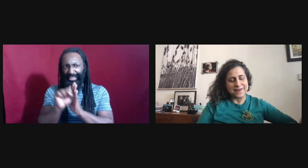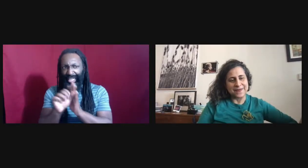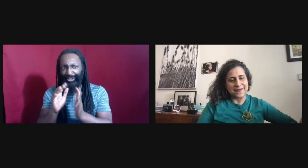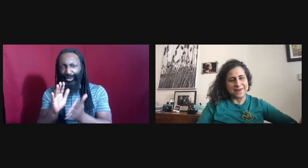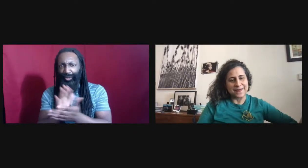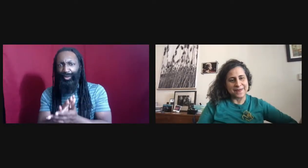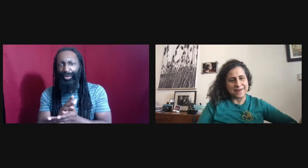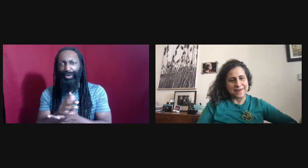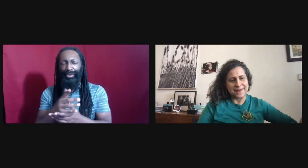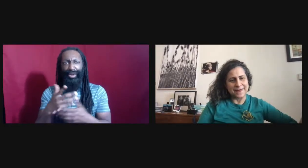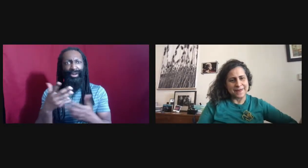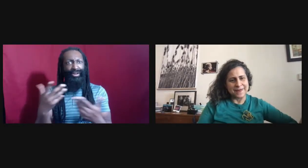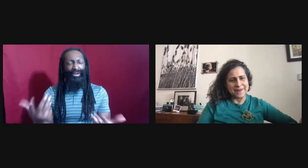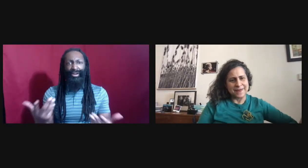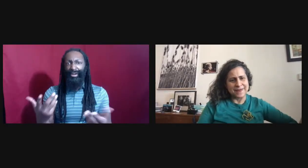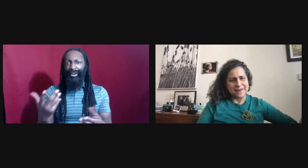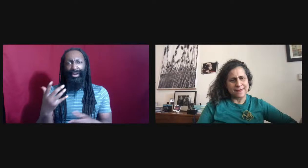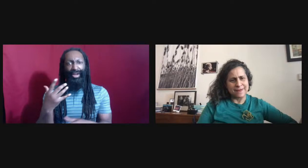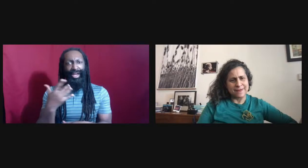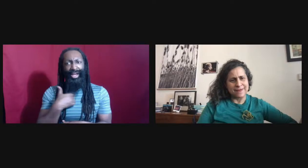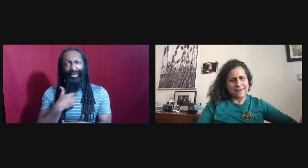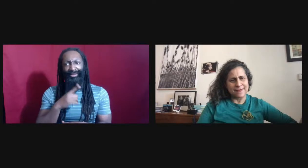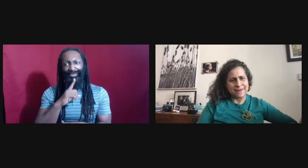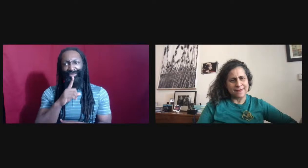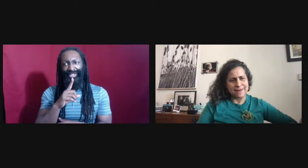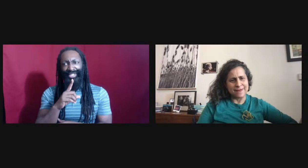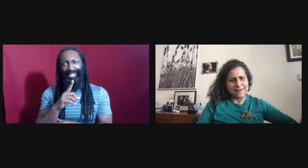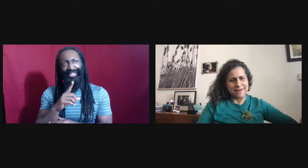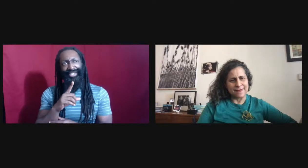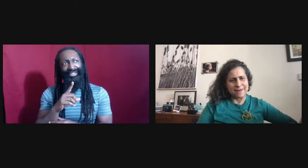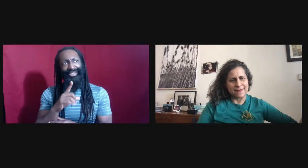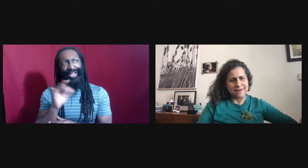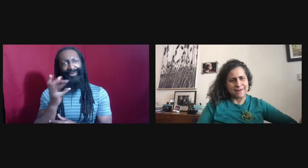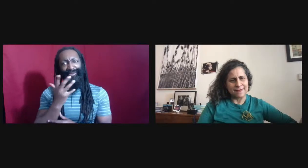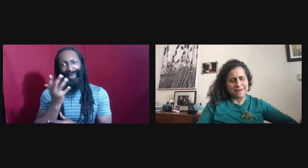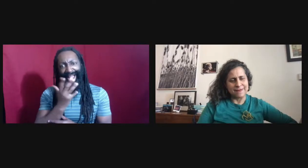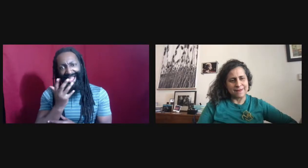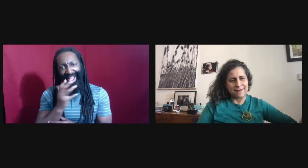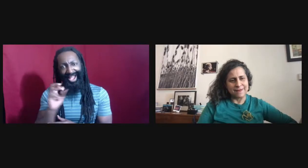You know, I noticed that you went to different universities, schools.